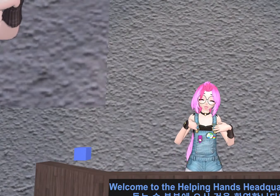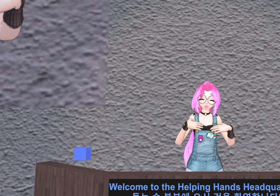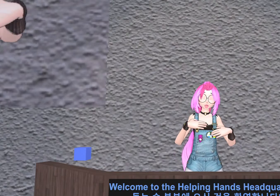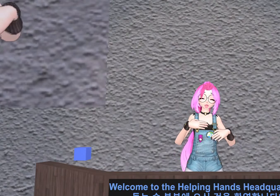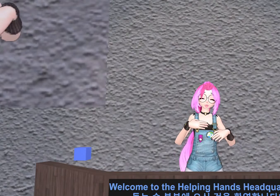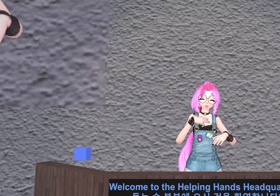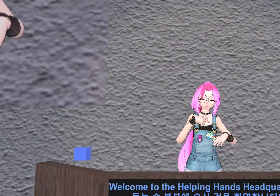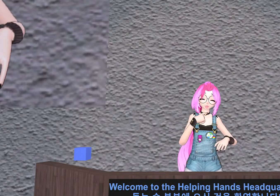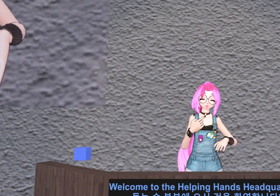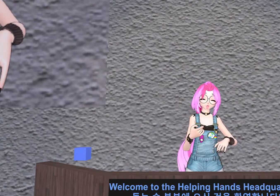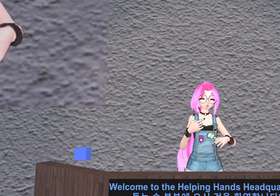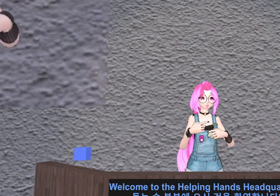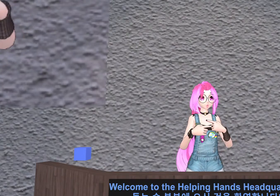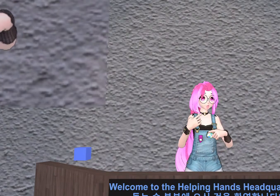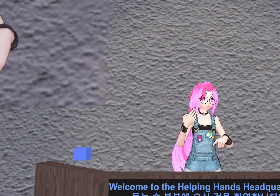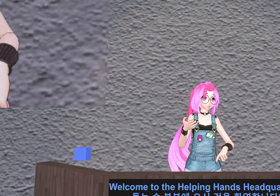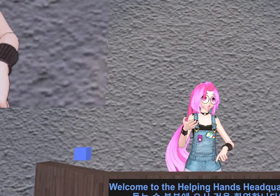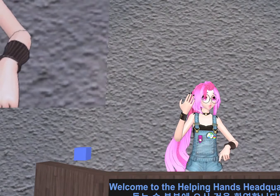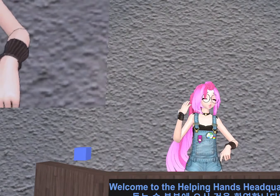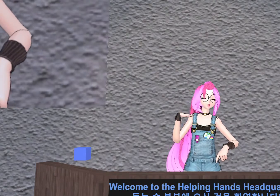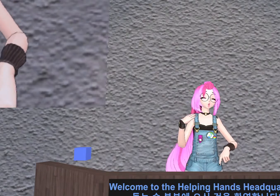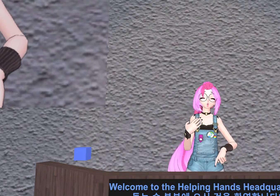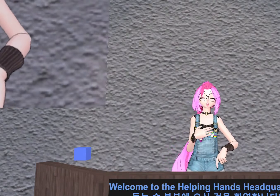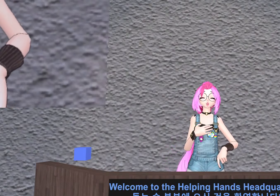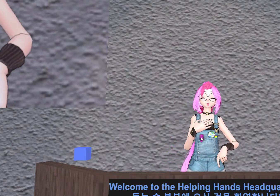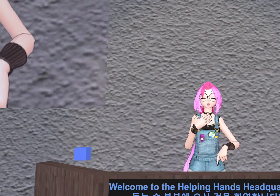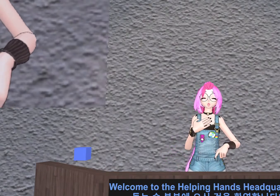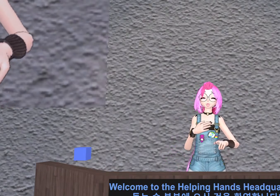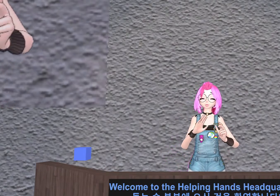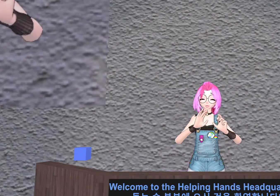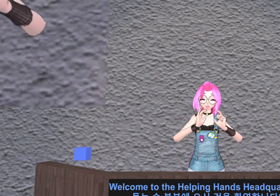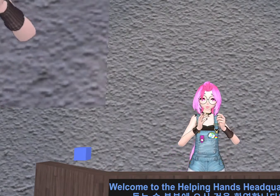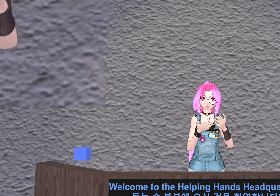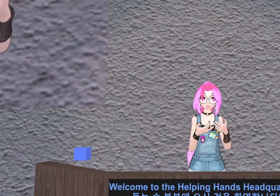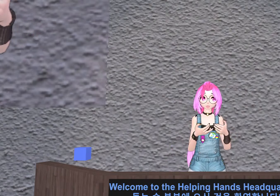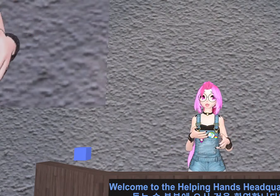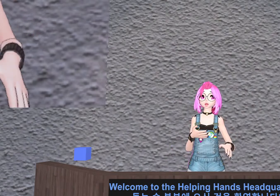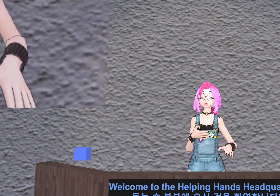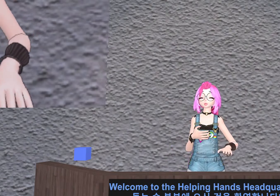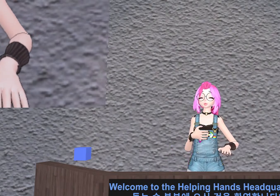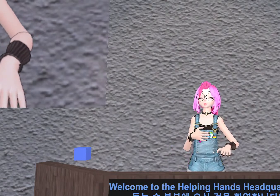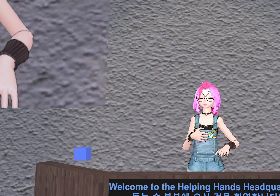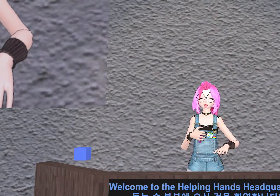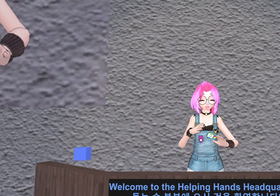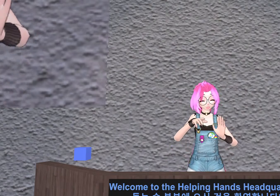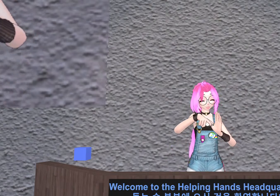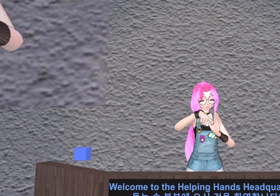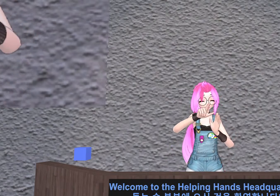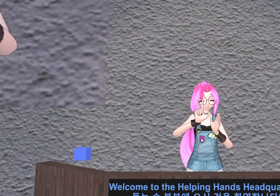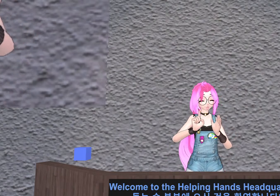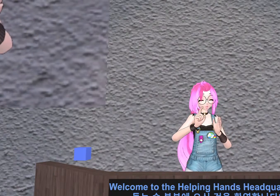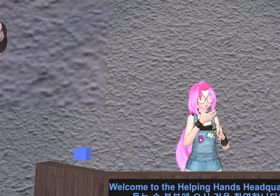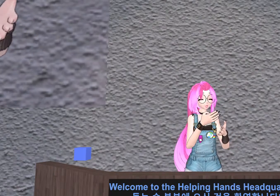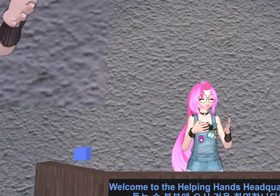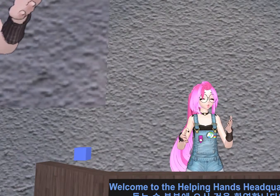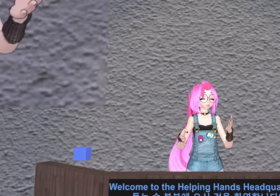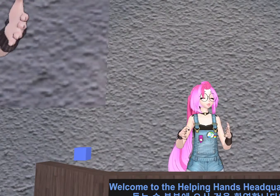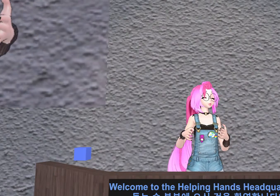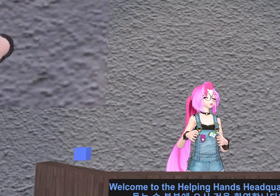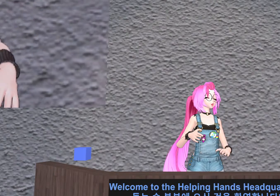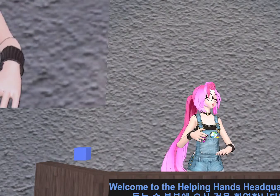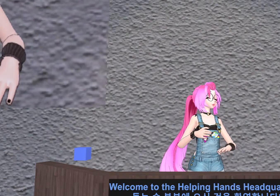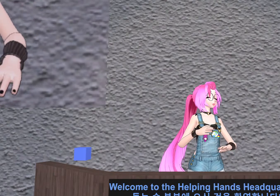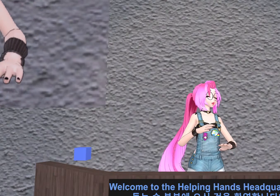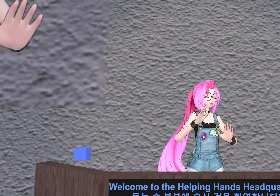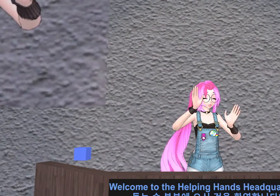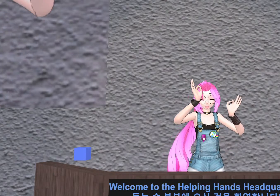signs. And I have already gone over these signs before in some of my previous classes. So this will be a review